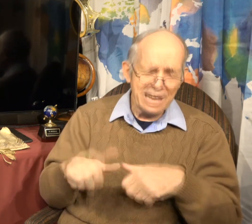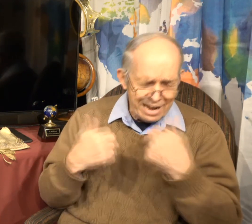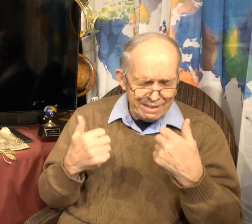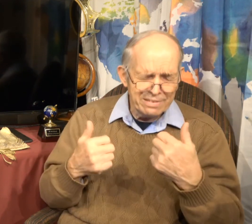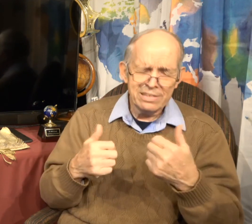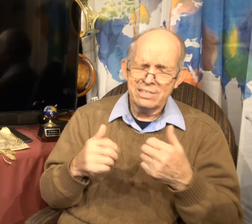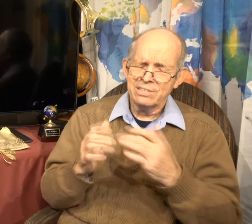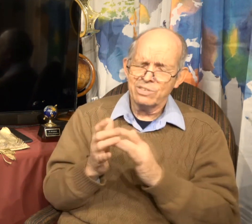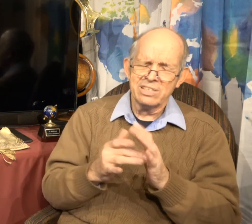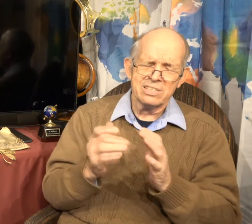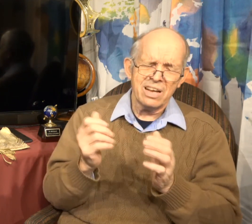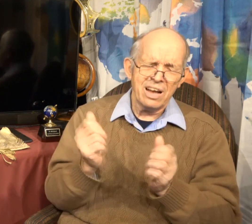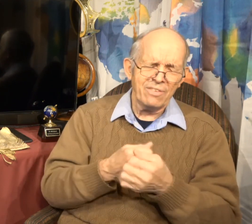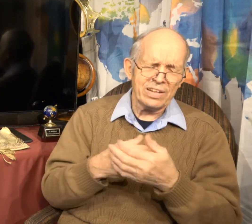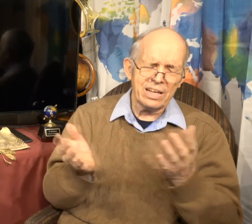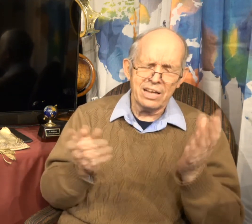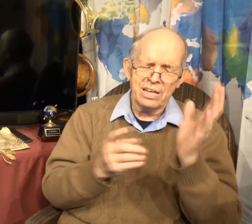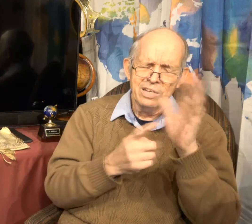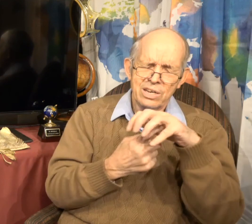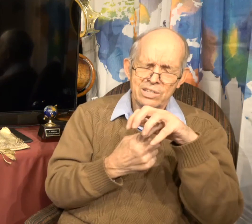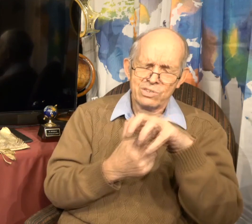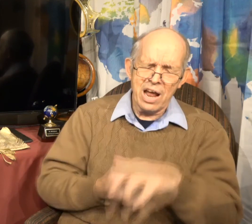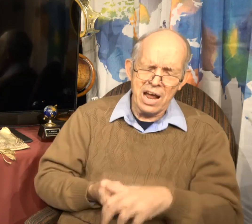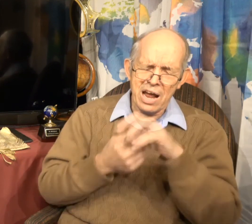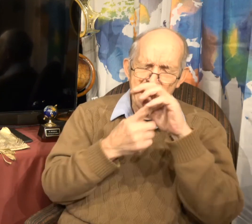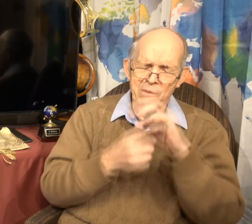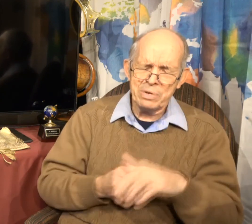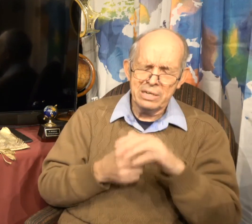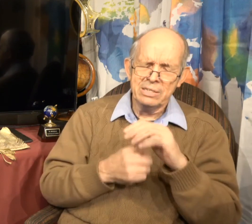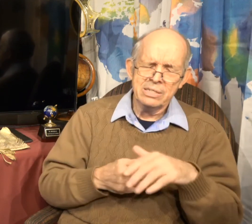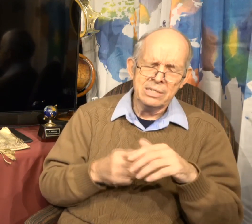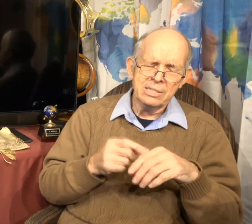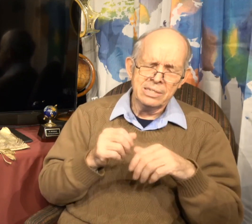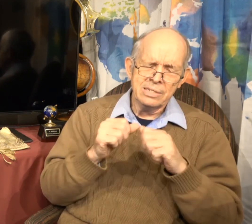life, Jesus everything. Jam.